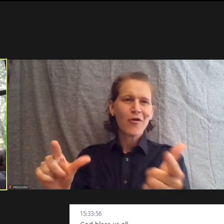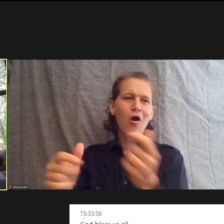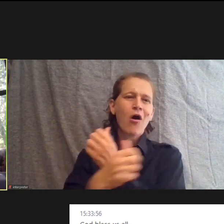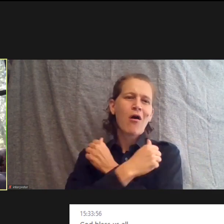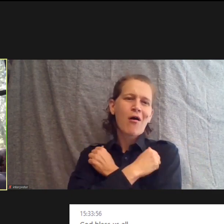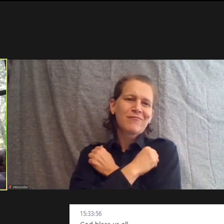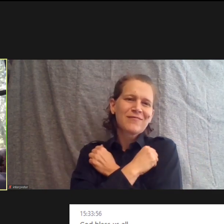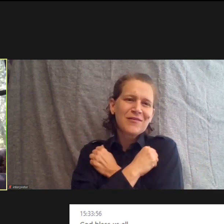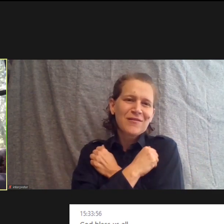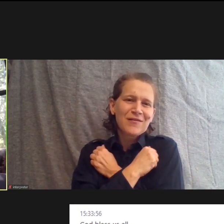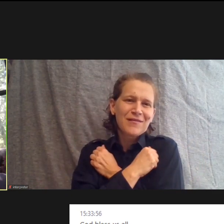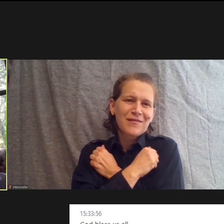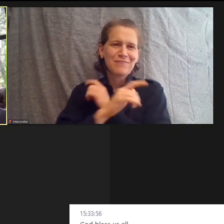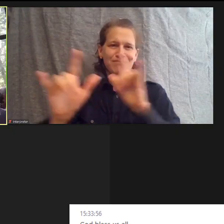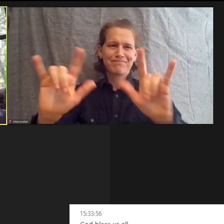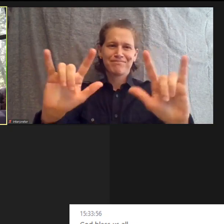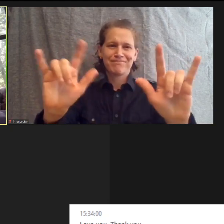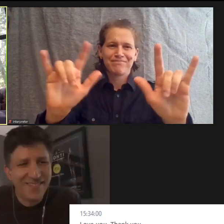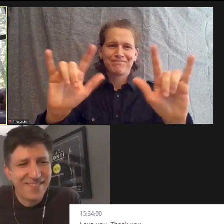you. Thank you.